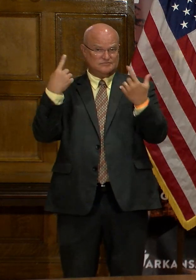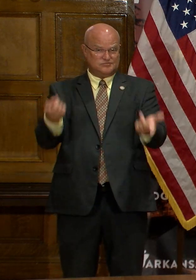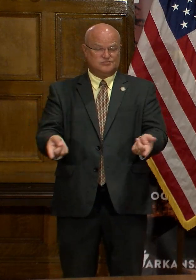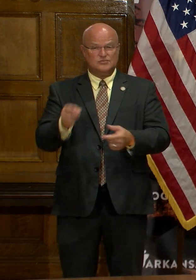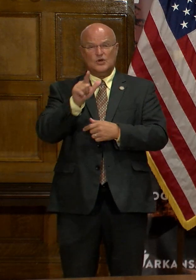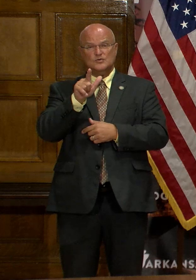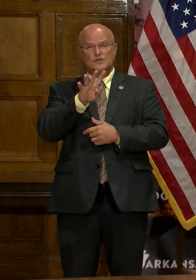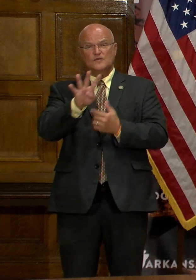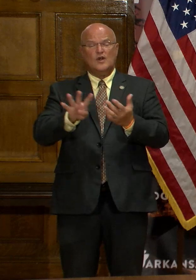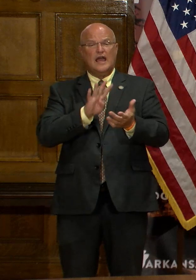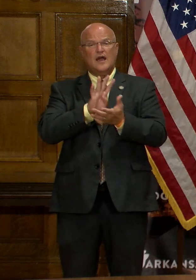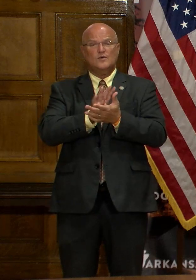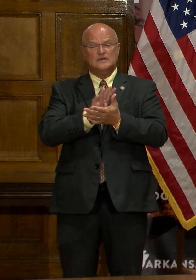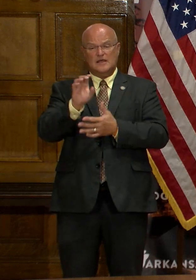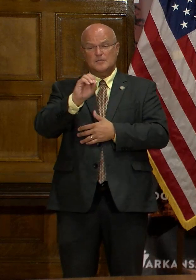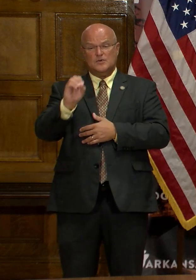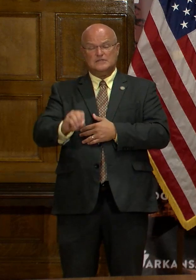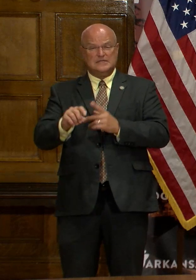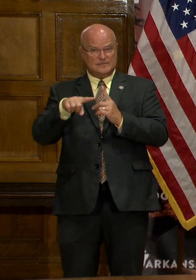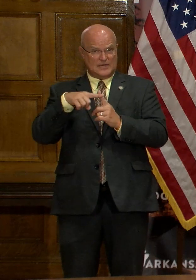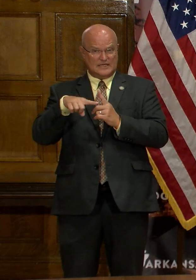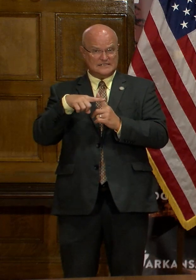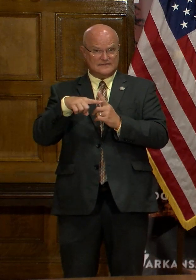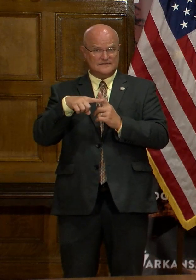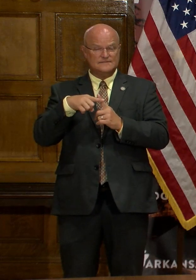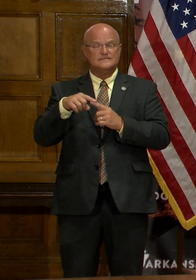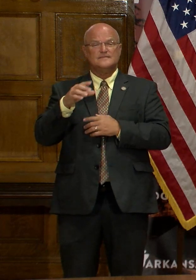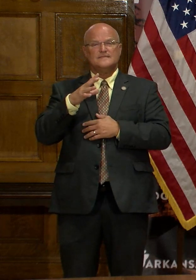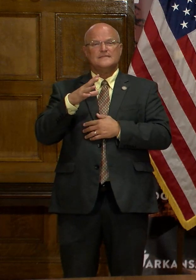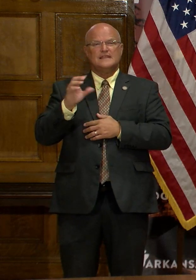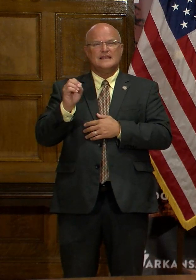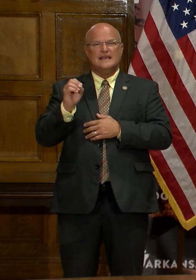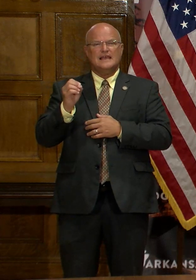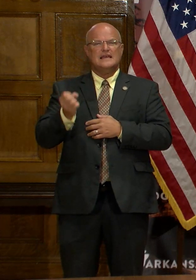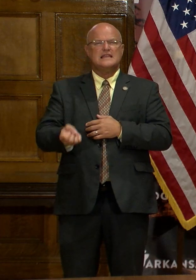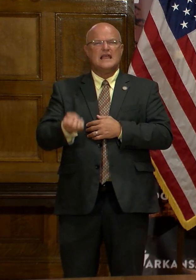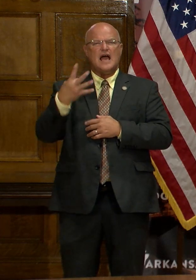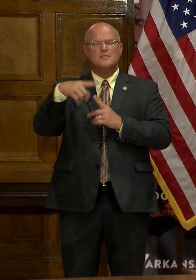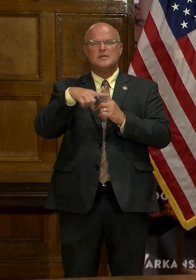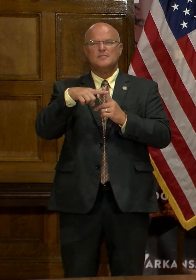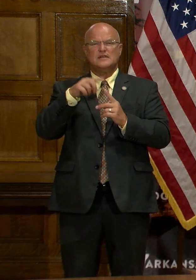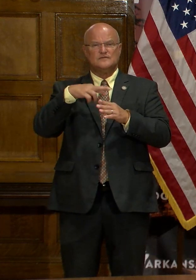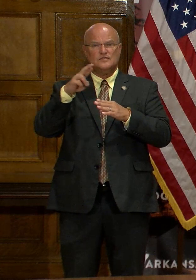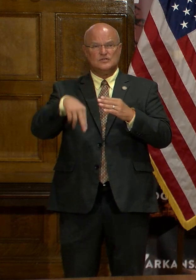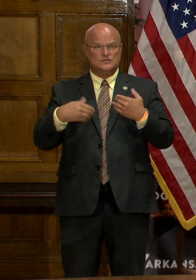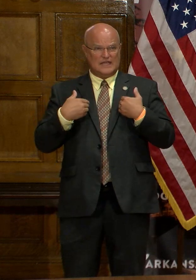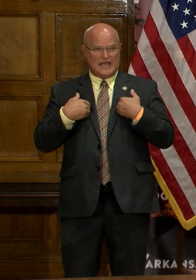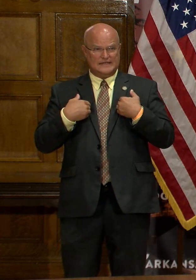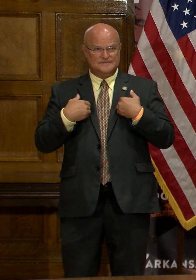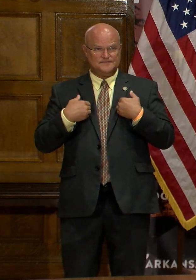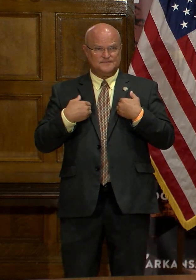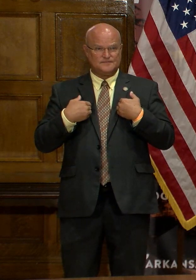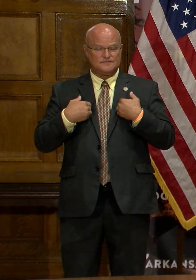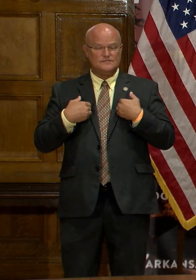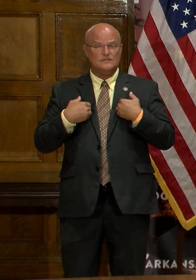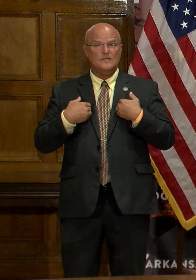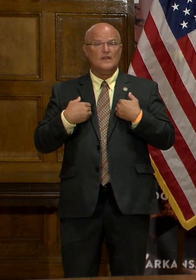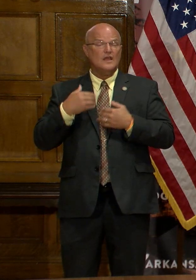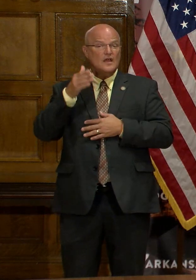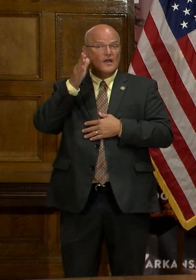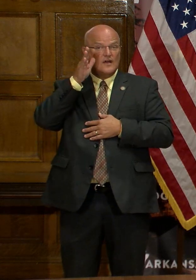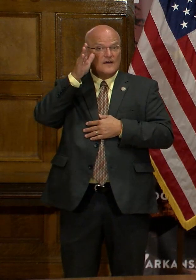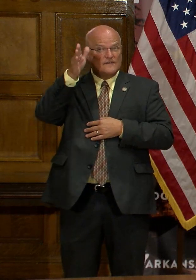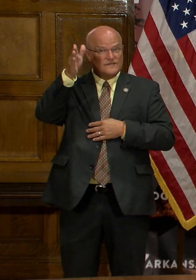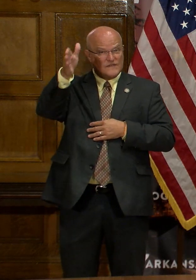last 24 hours, the percent positive, and how many positive results we had from that. For the